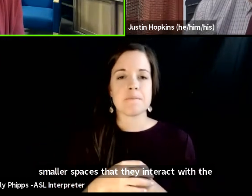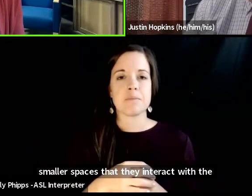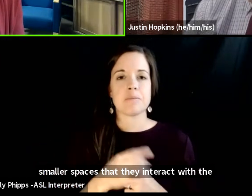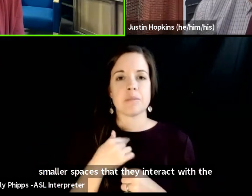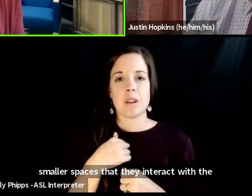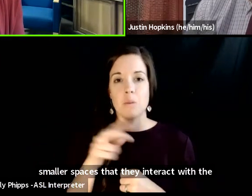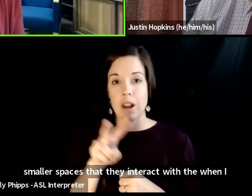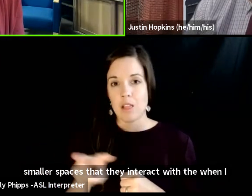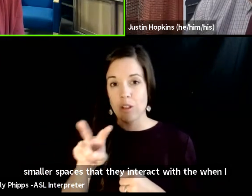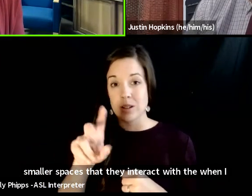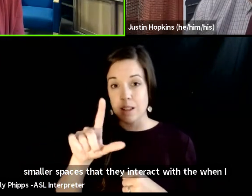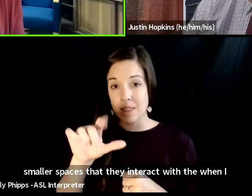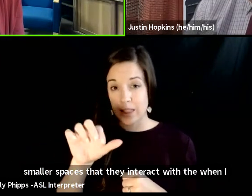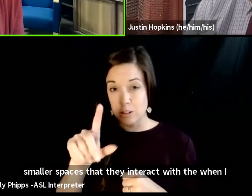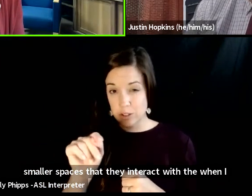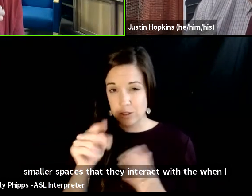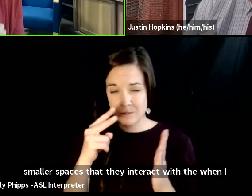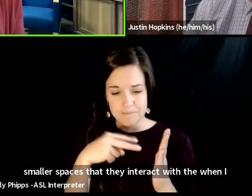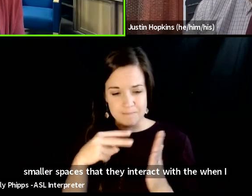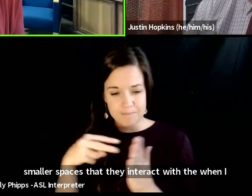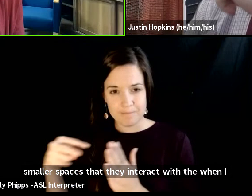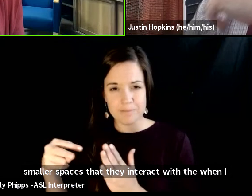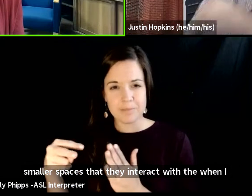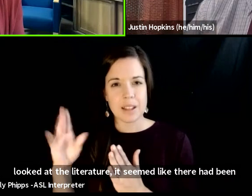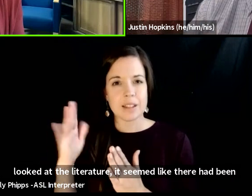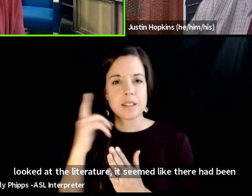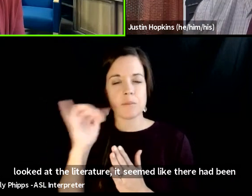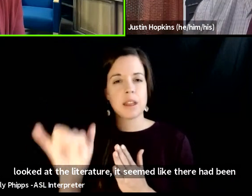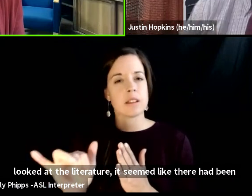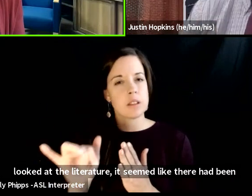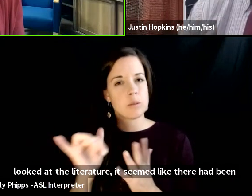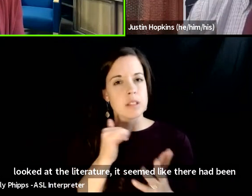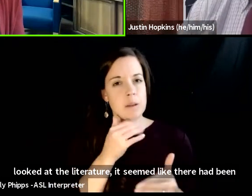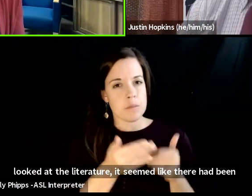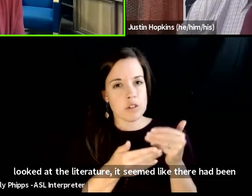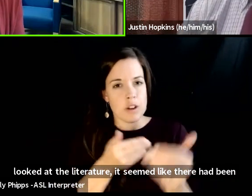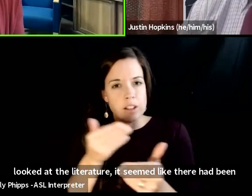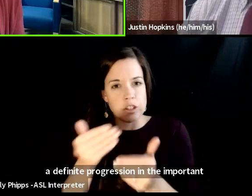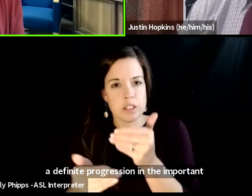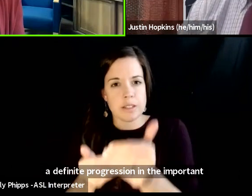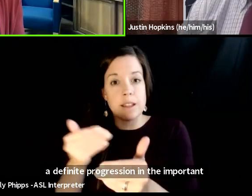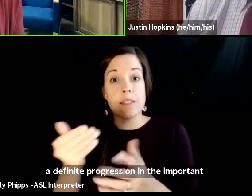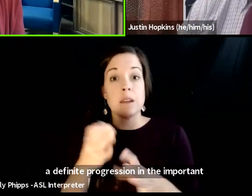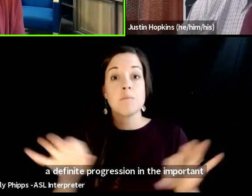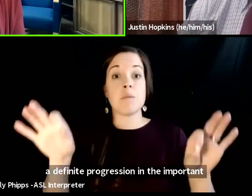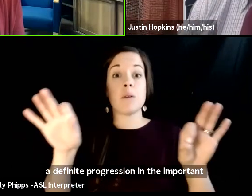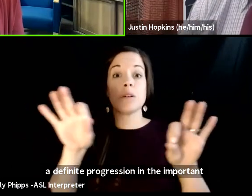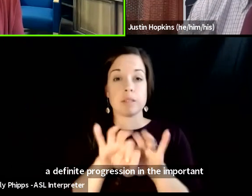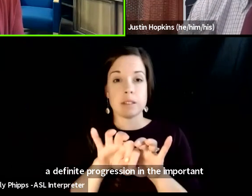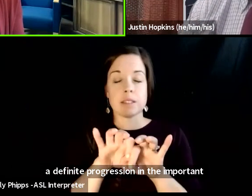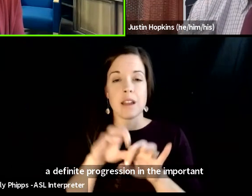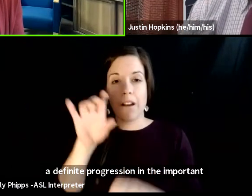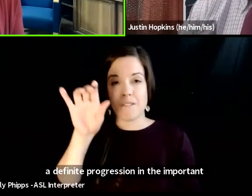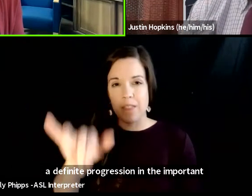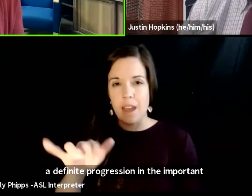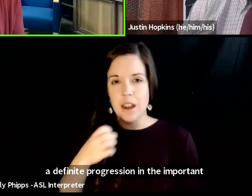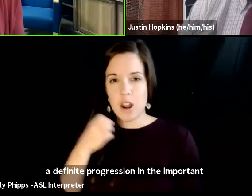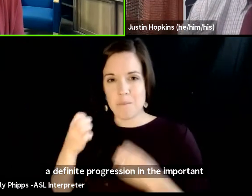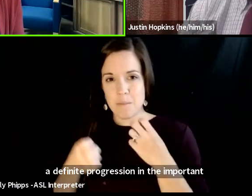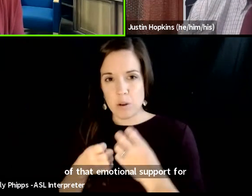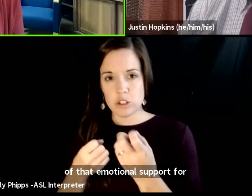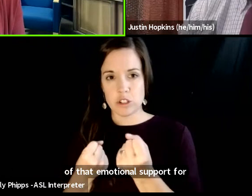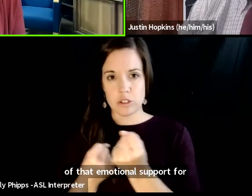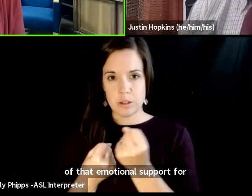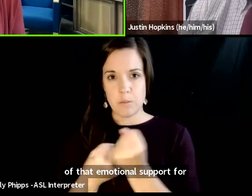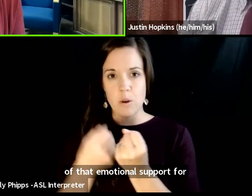at the literature, it seemed like there had been a definite progression in the importance of that emotional support